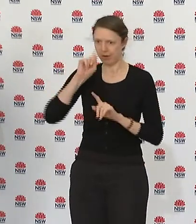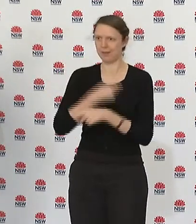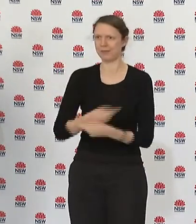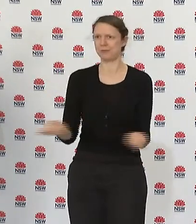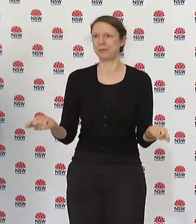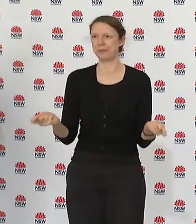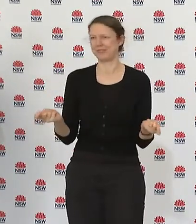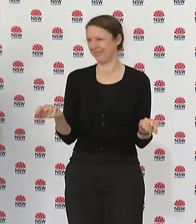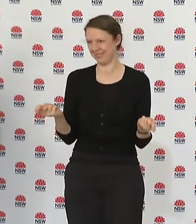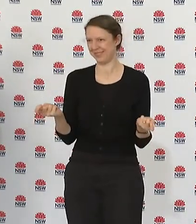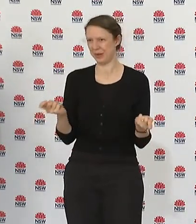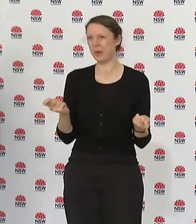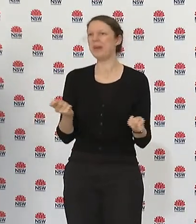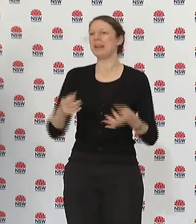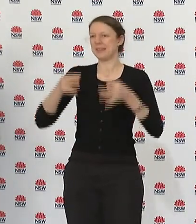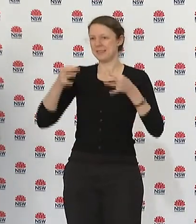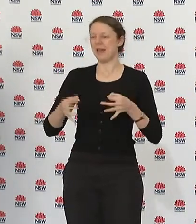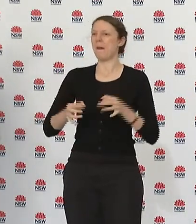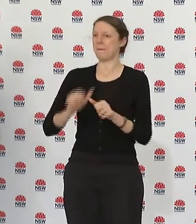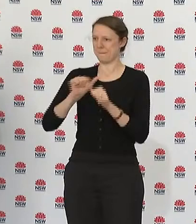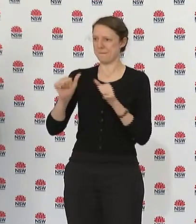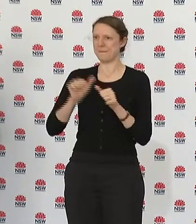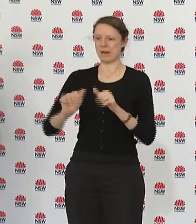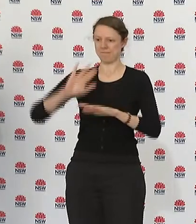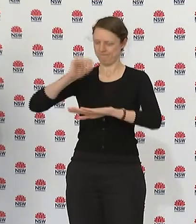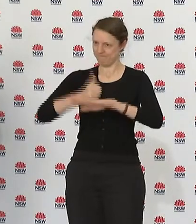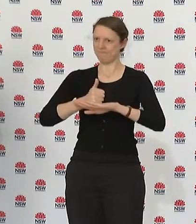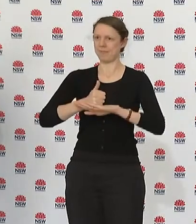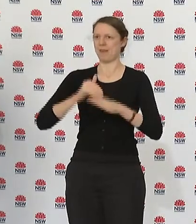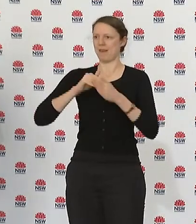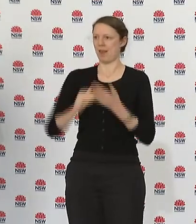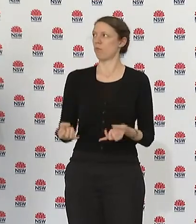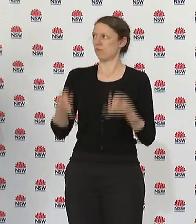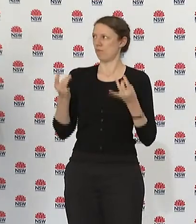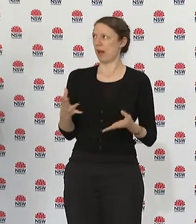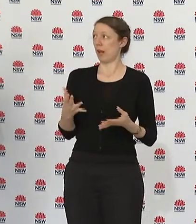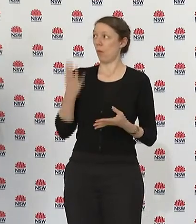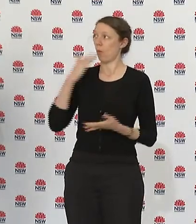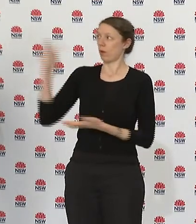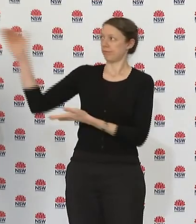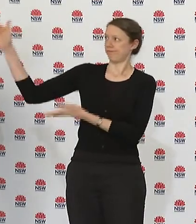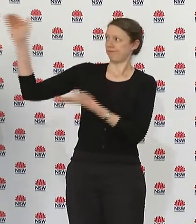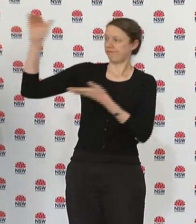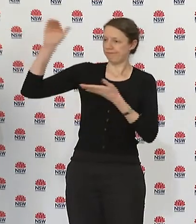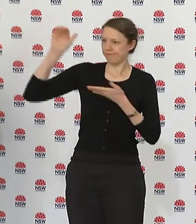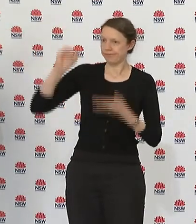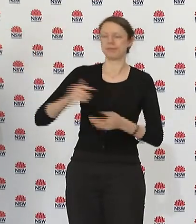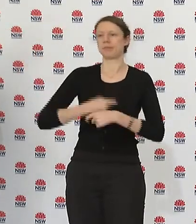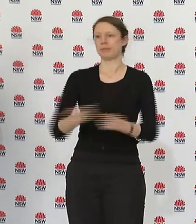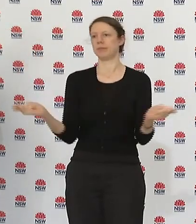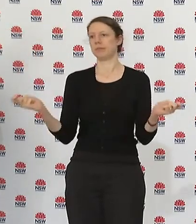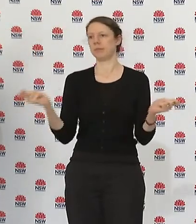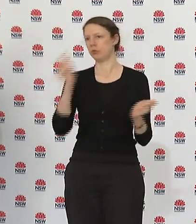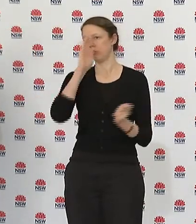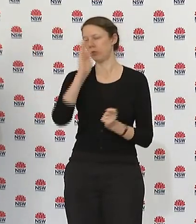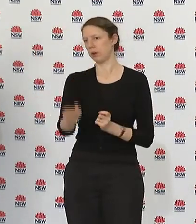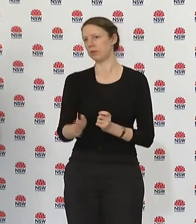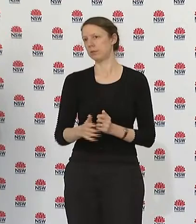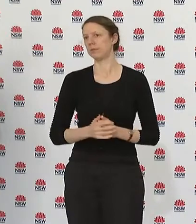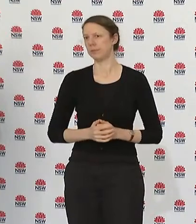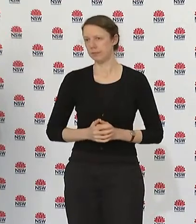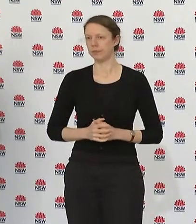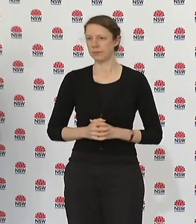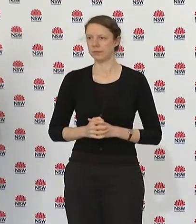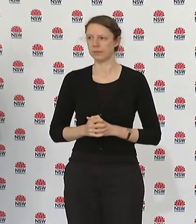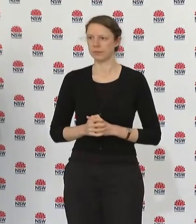numbers. So we made a decision in our government that we would take that extra step, the precautionary step, have the